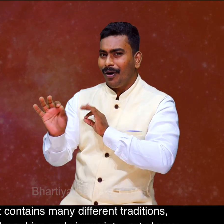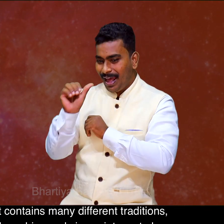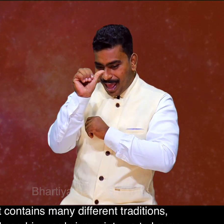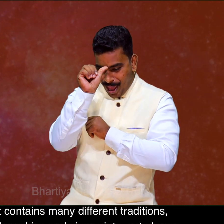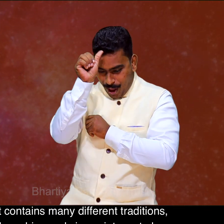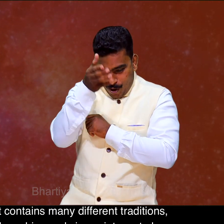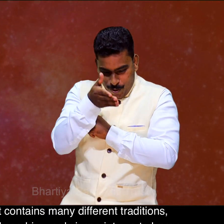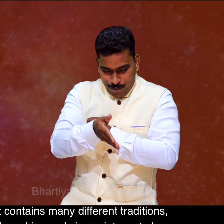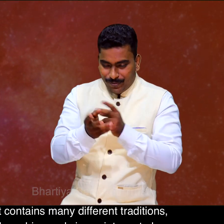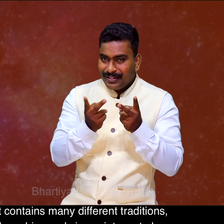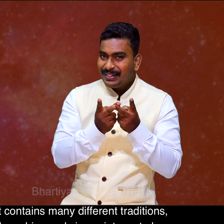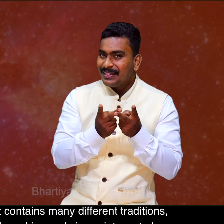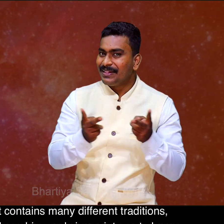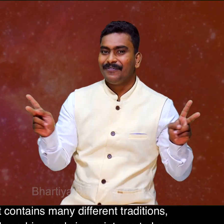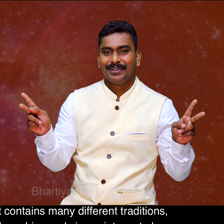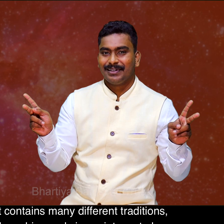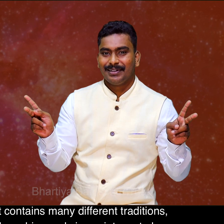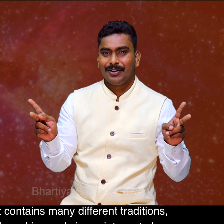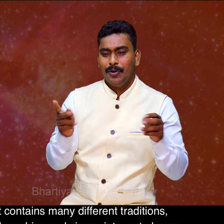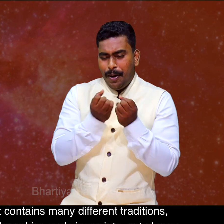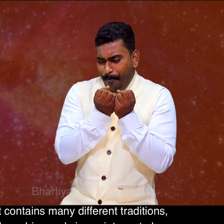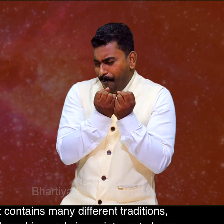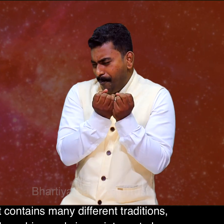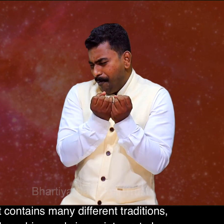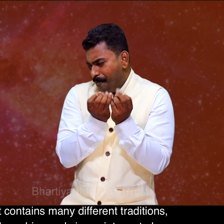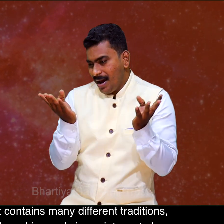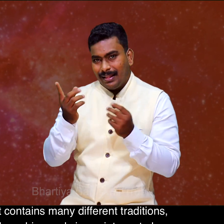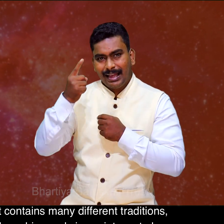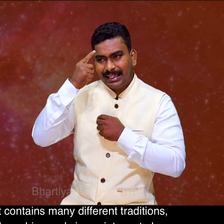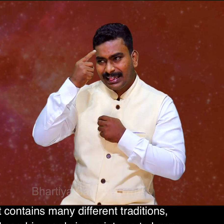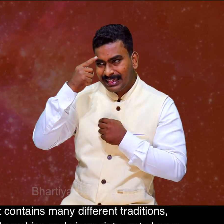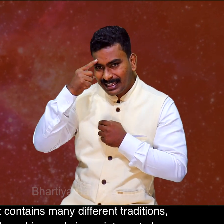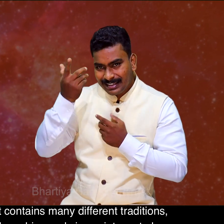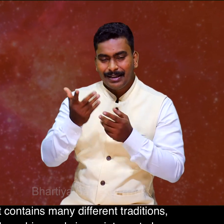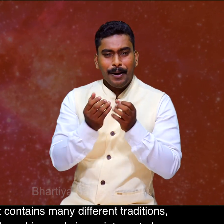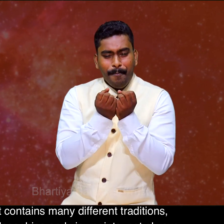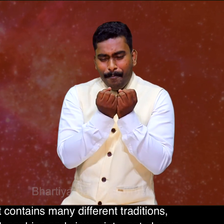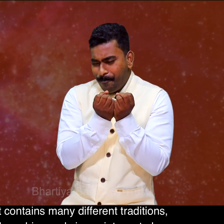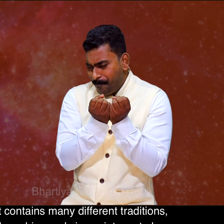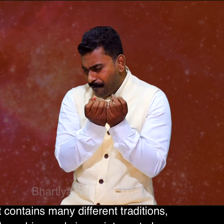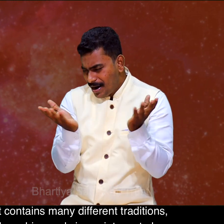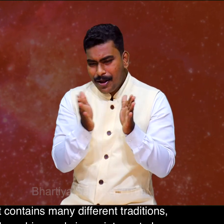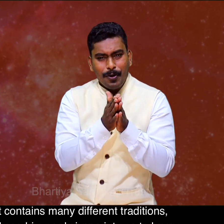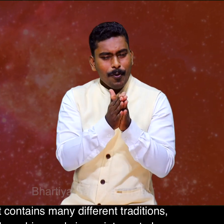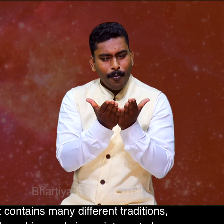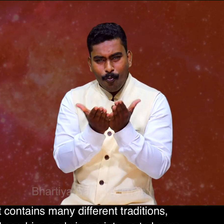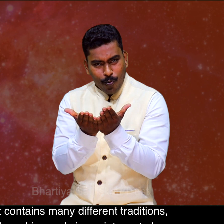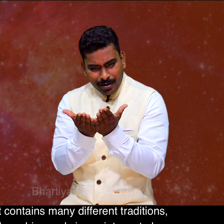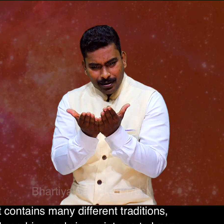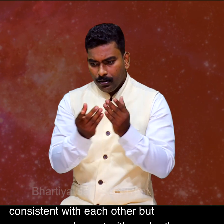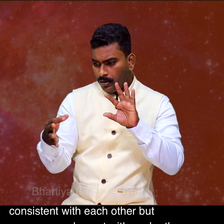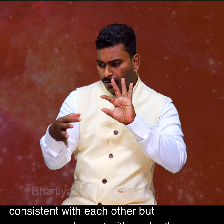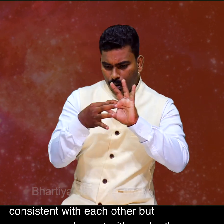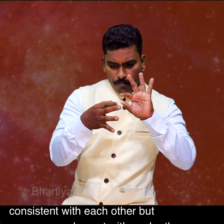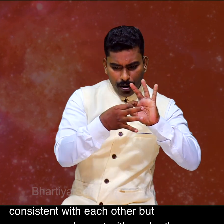It contains many different traditions, philosophies, and viewpoints, not